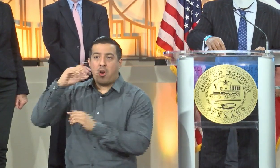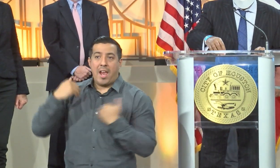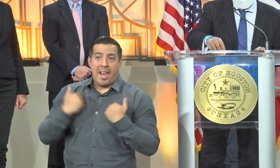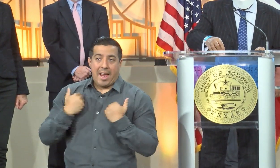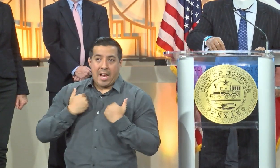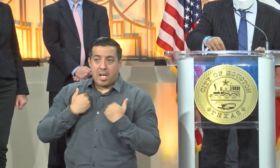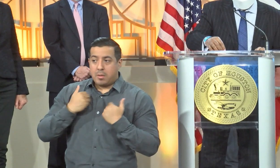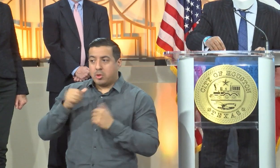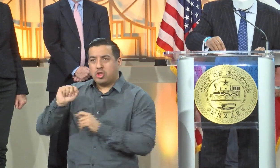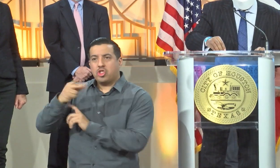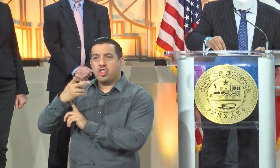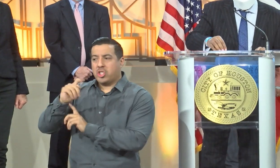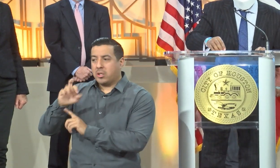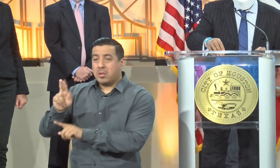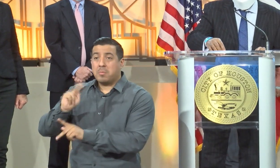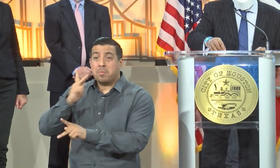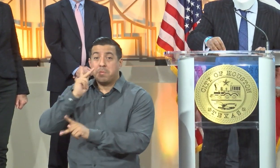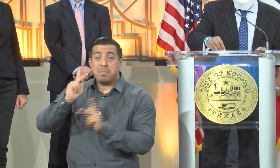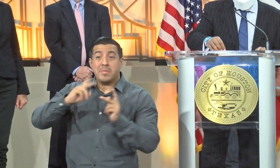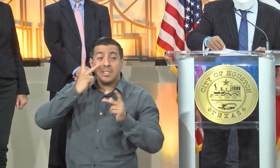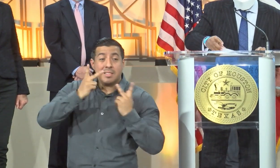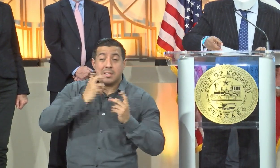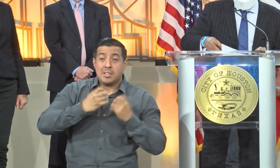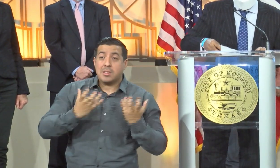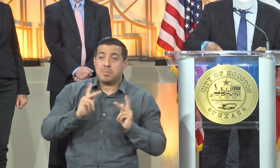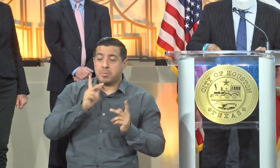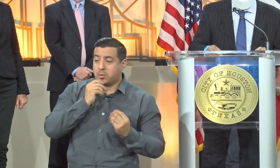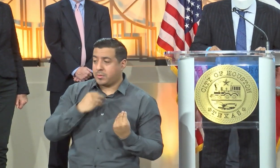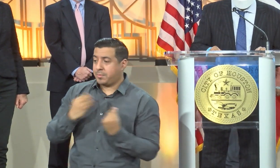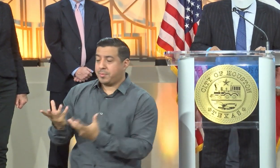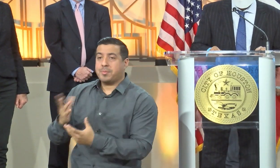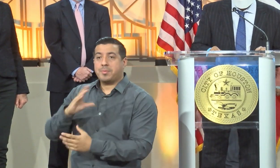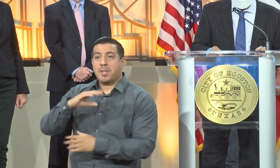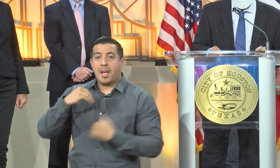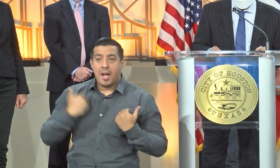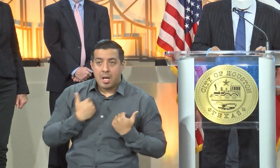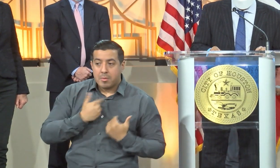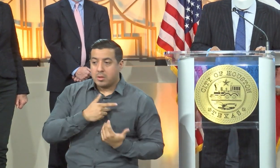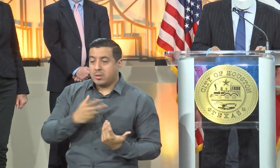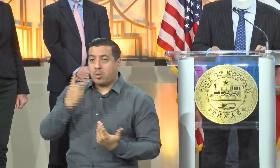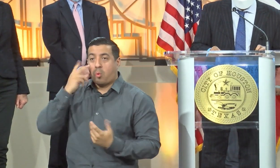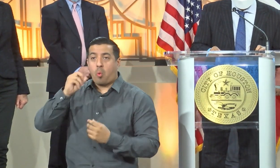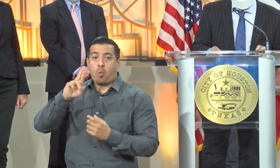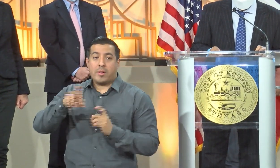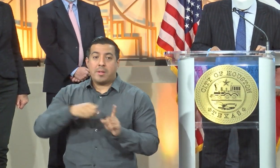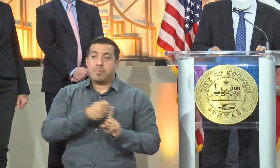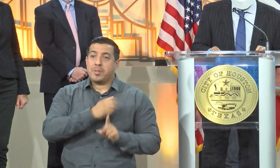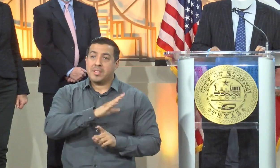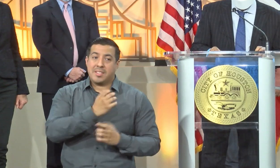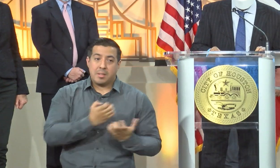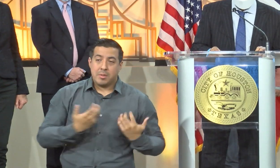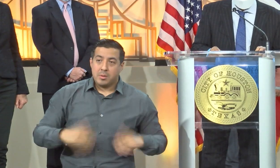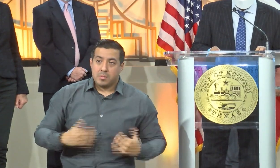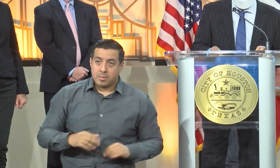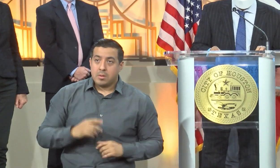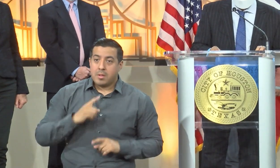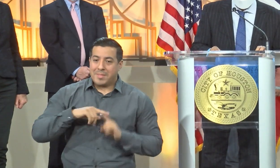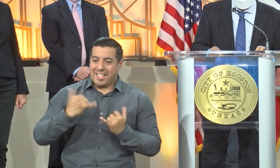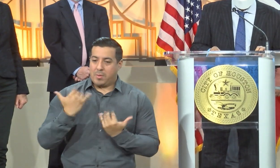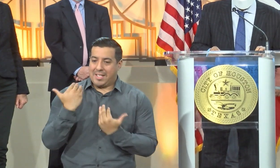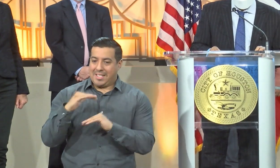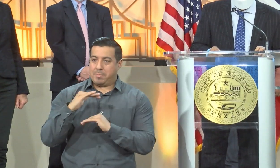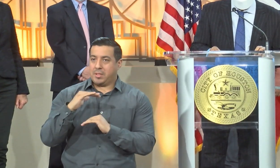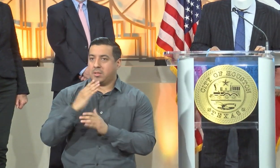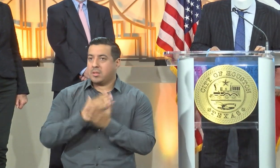is seeing more people surrender their animals. The economic impact of the pandemic has in some cases limited the